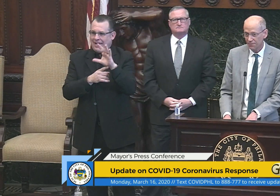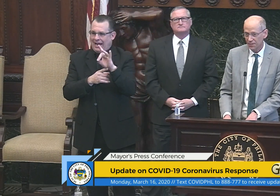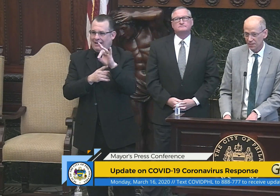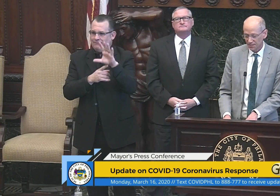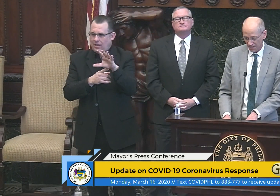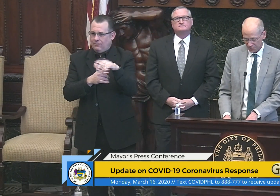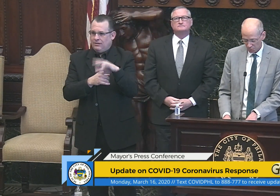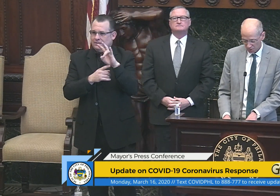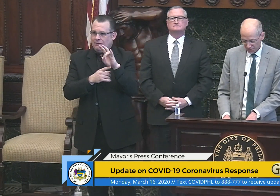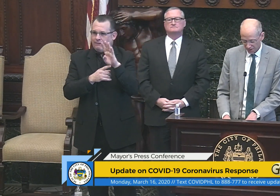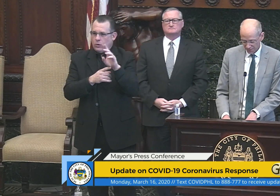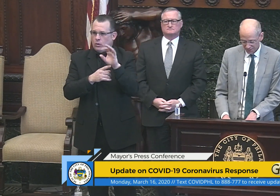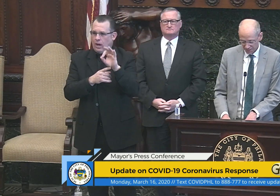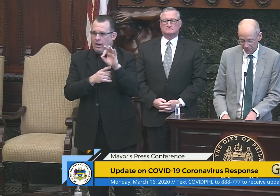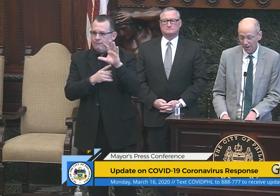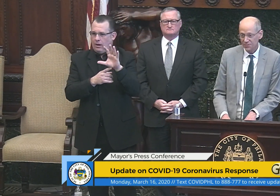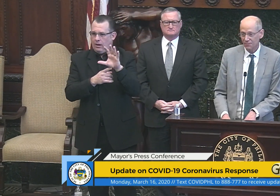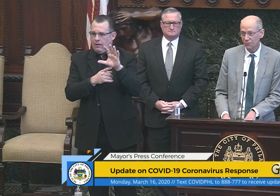215-685-7495. That's